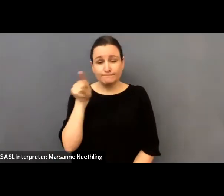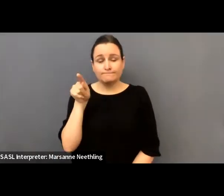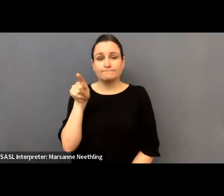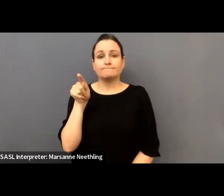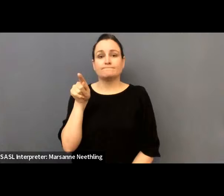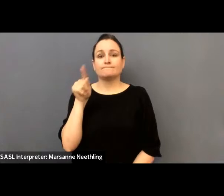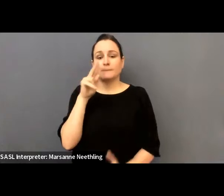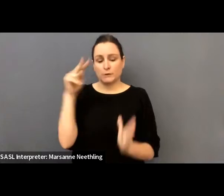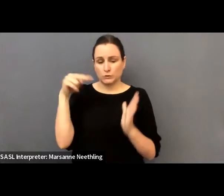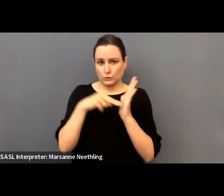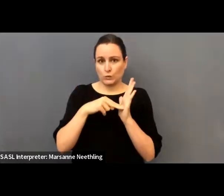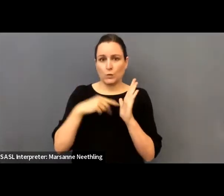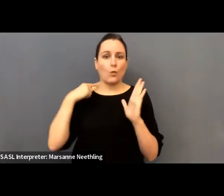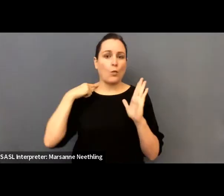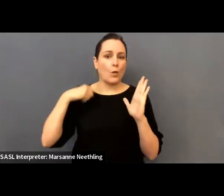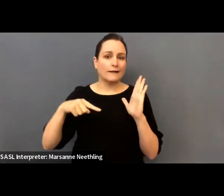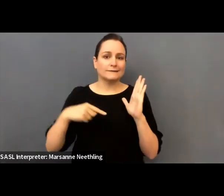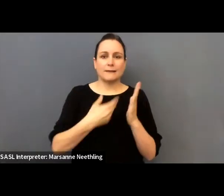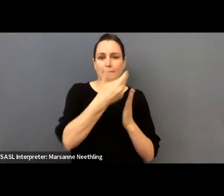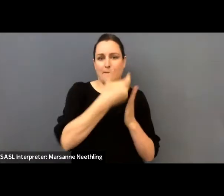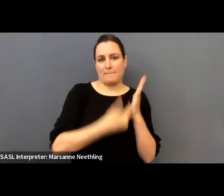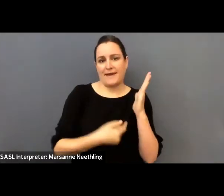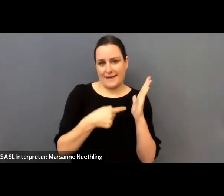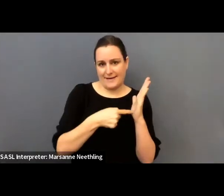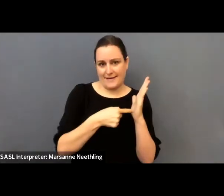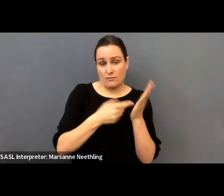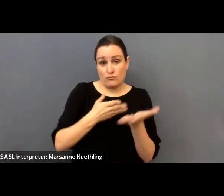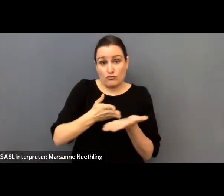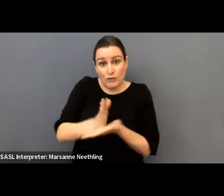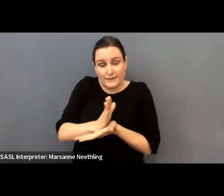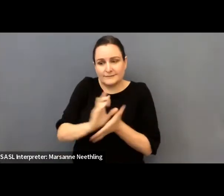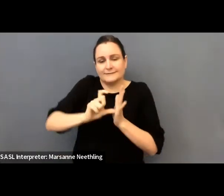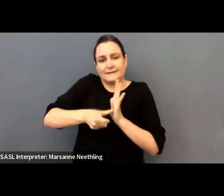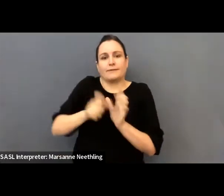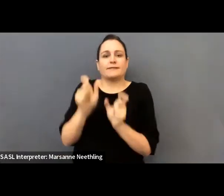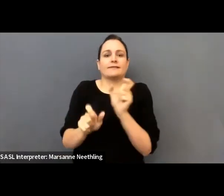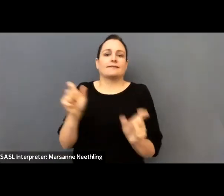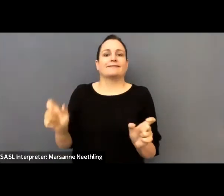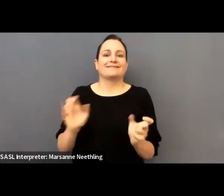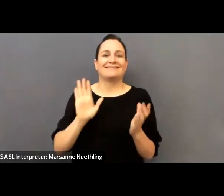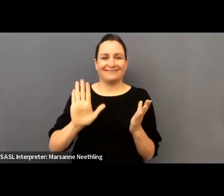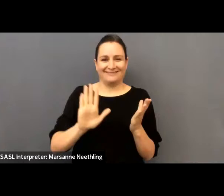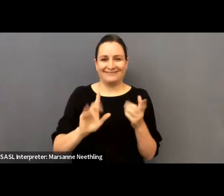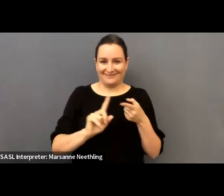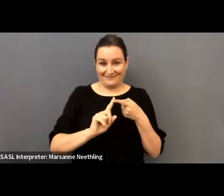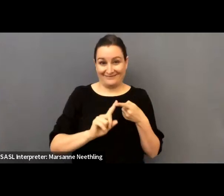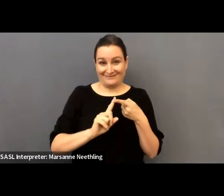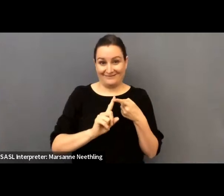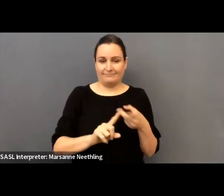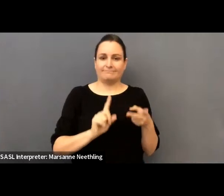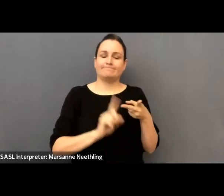paper on the rights of persons with disabilities. We have the